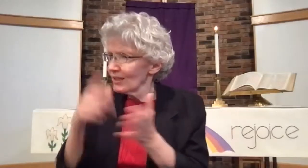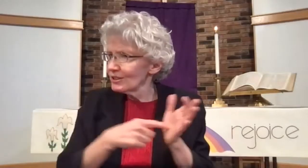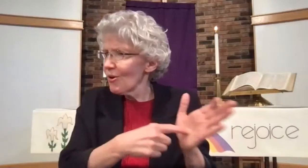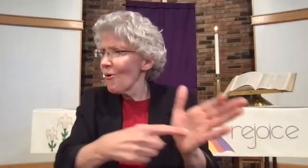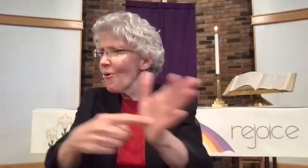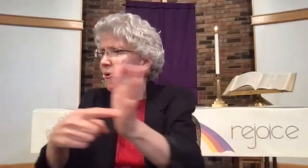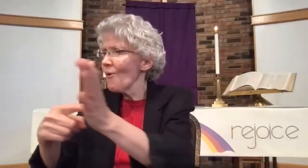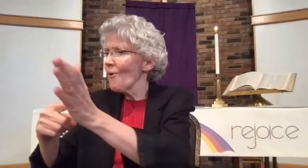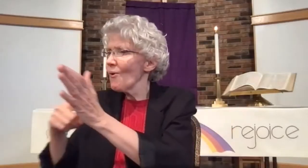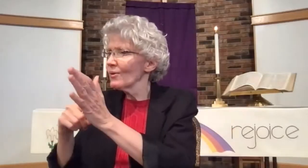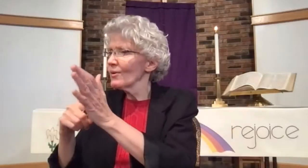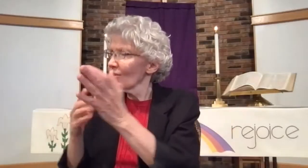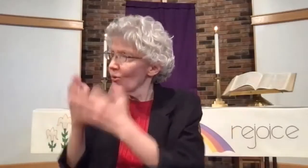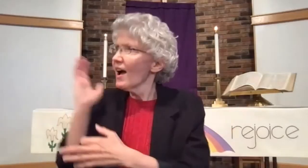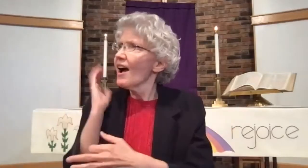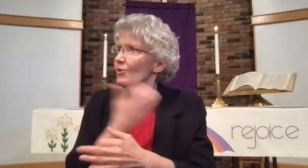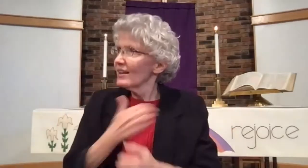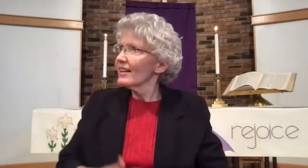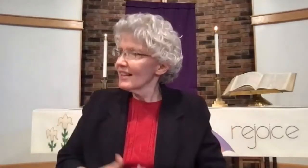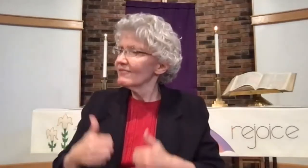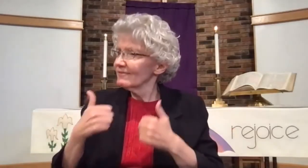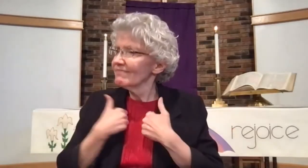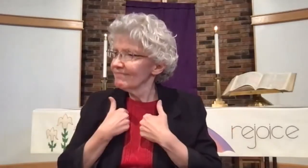show through our lives.